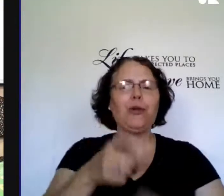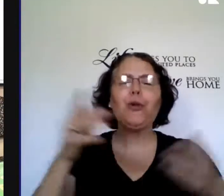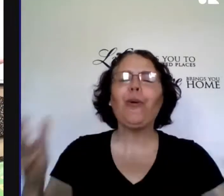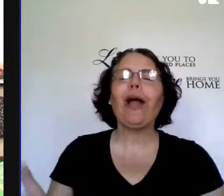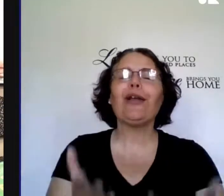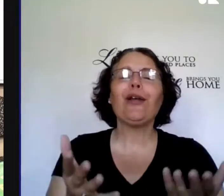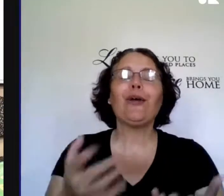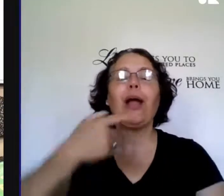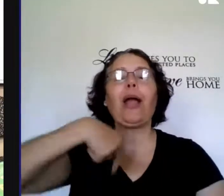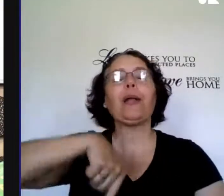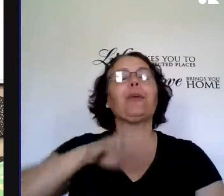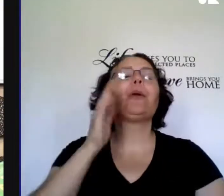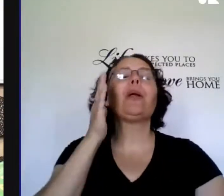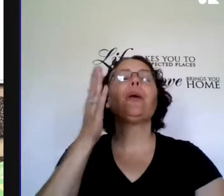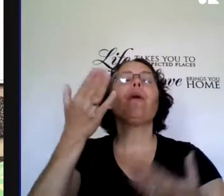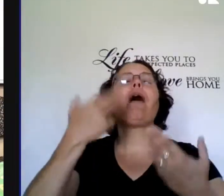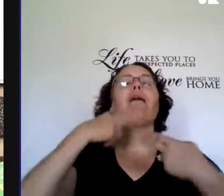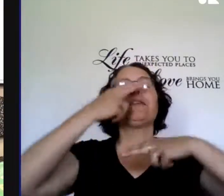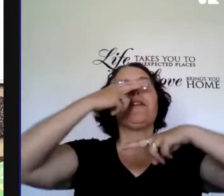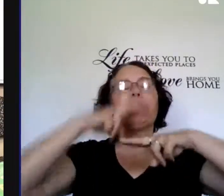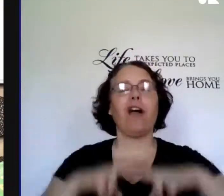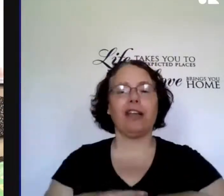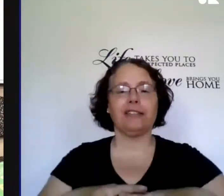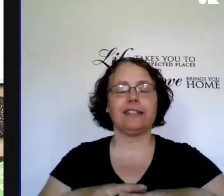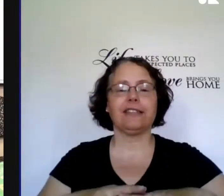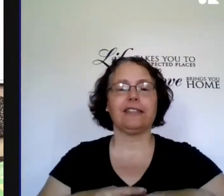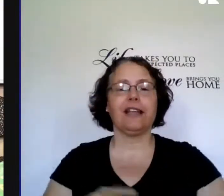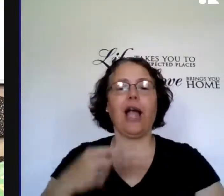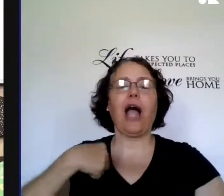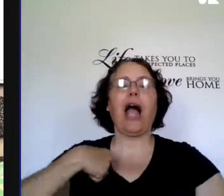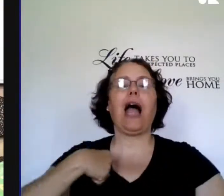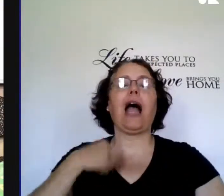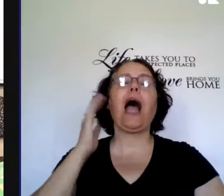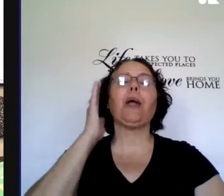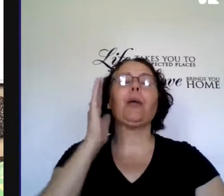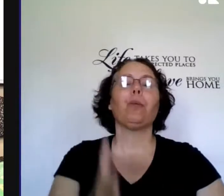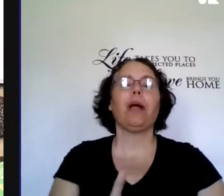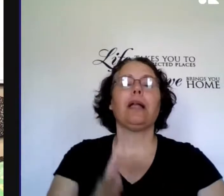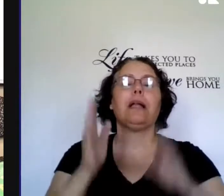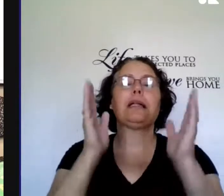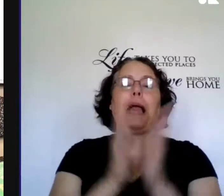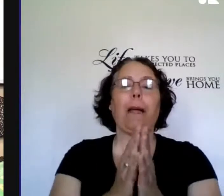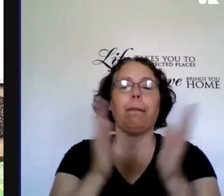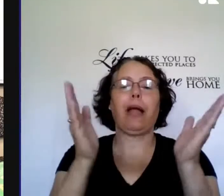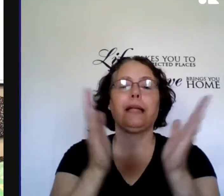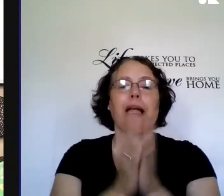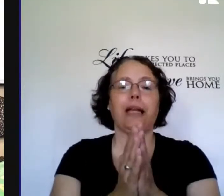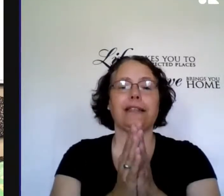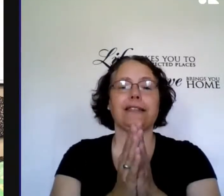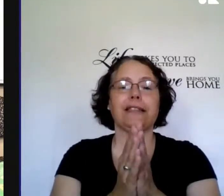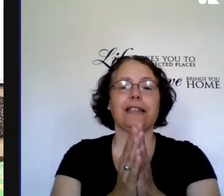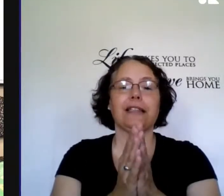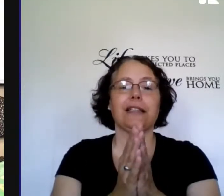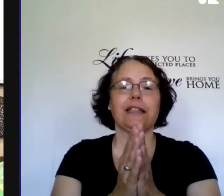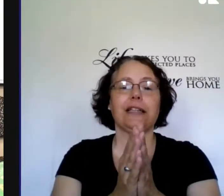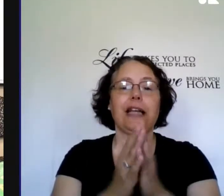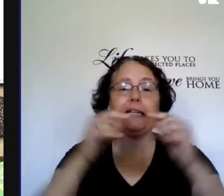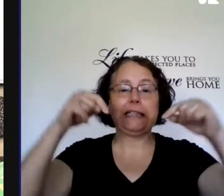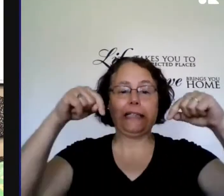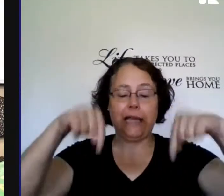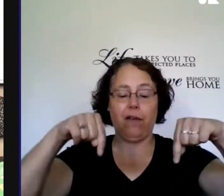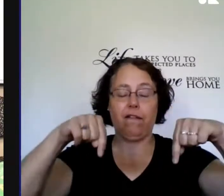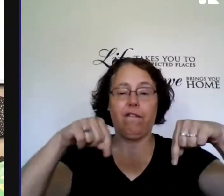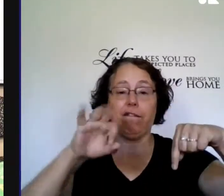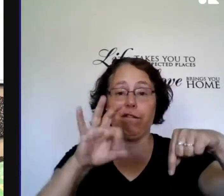and we're gonna have some fun. I'm gonna clap my hands. Now can you stomp